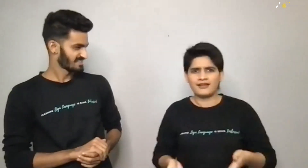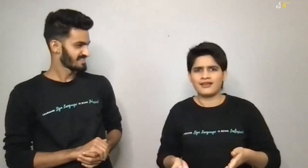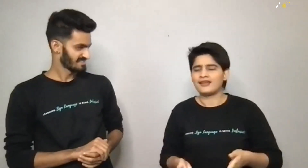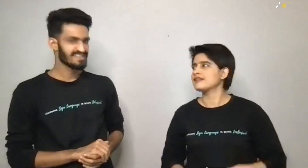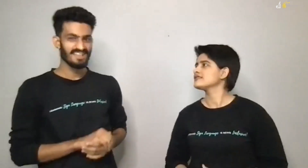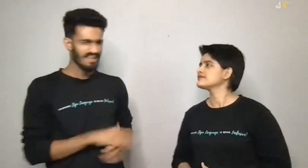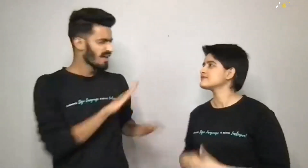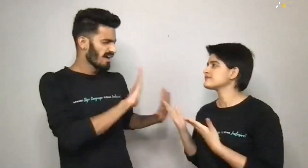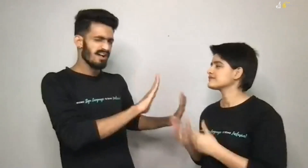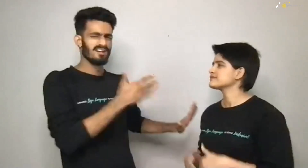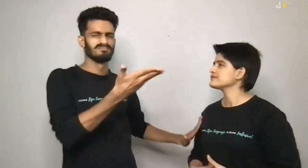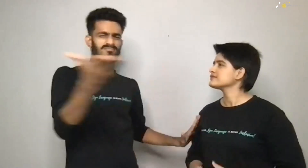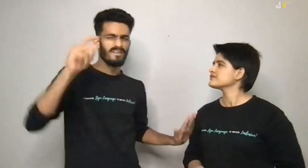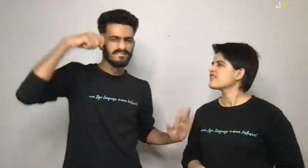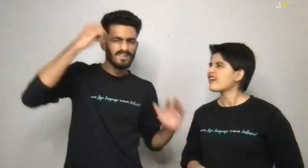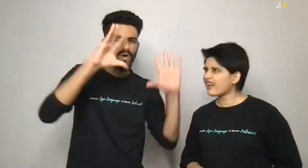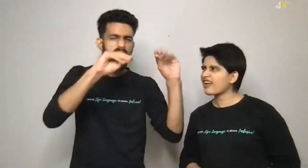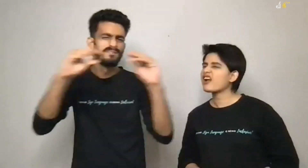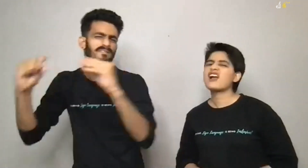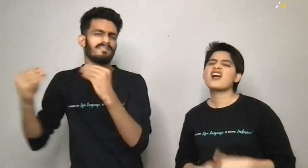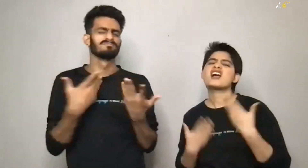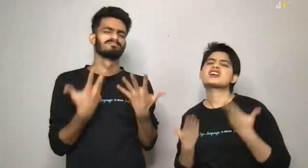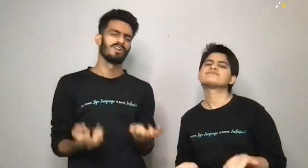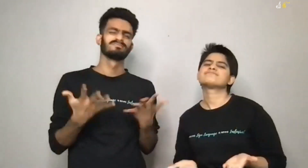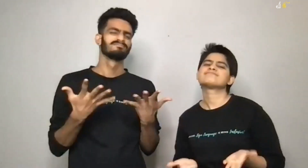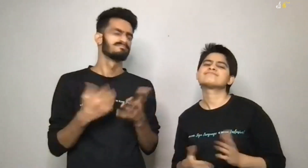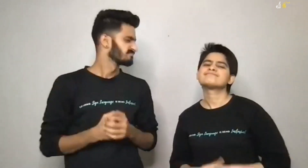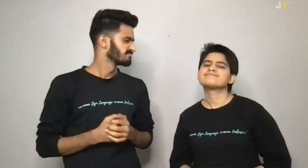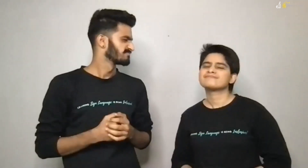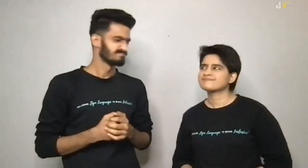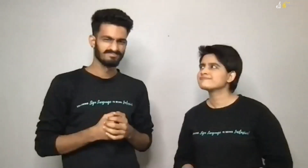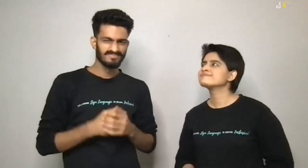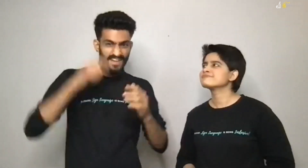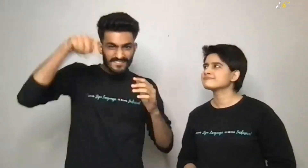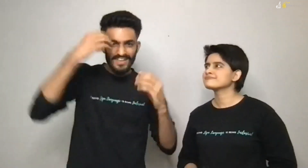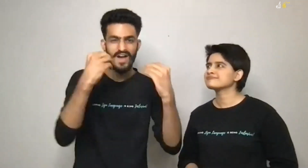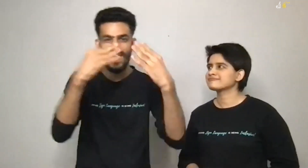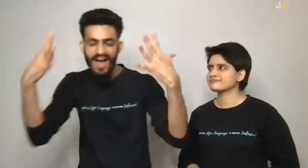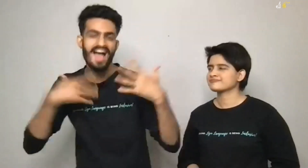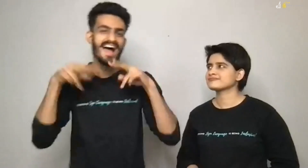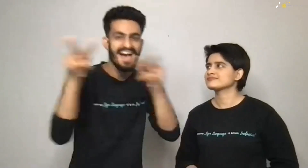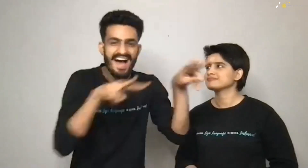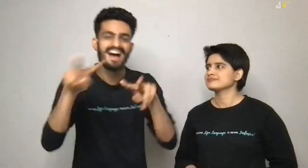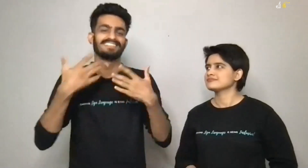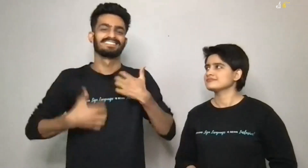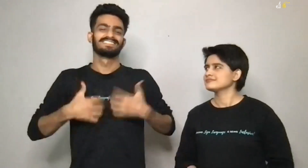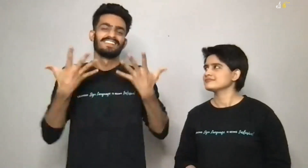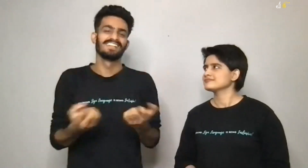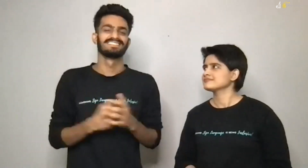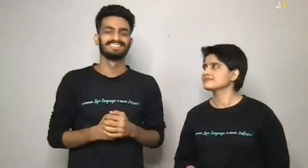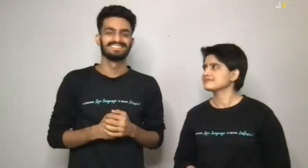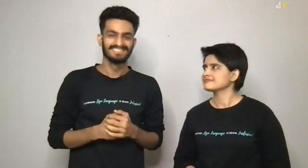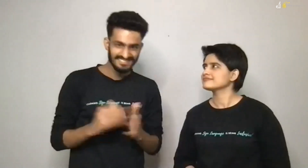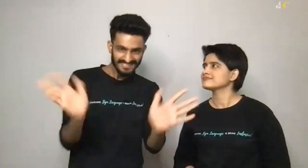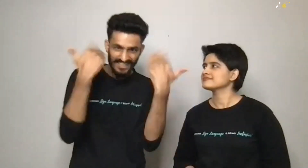Let's do the song. Hello, hold on. Everyone has their videos off. Can we have people turn